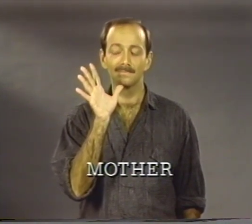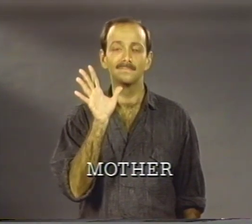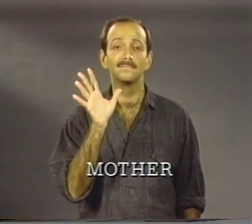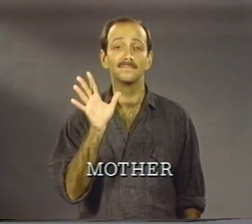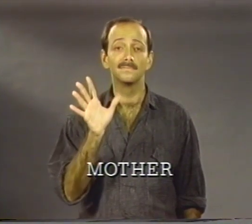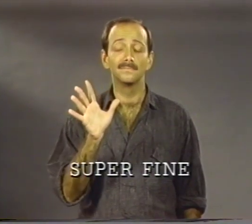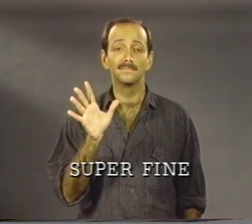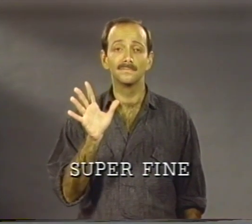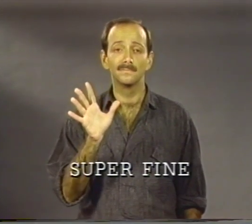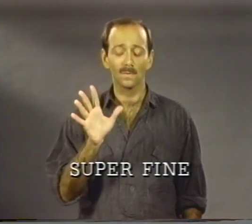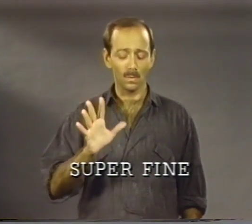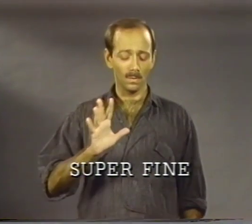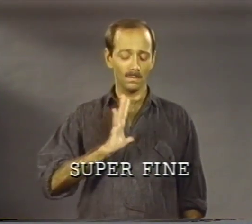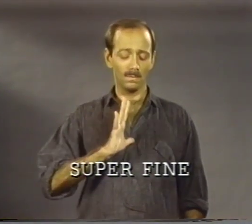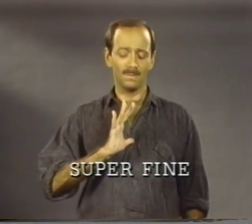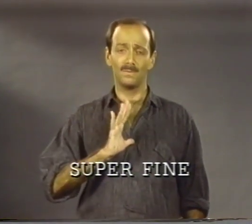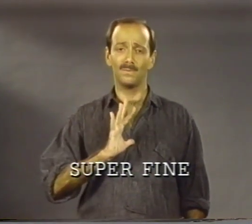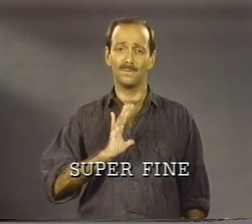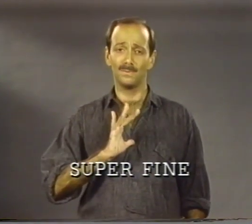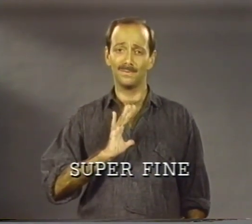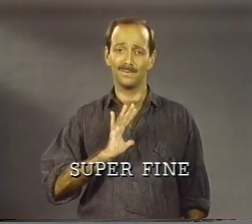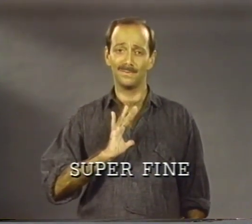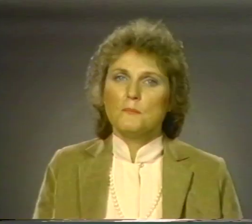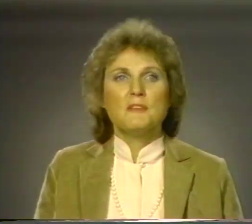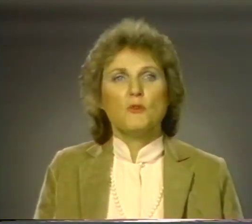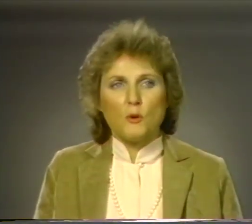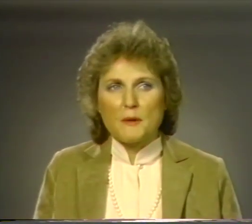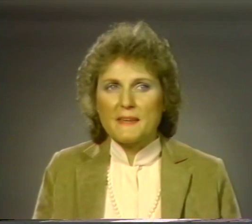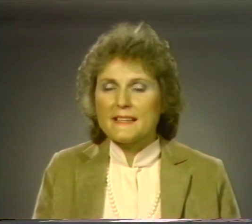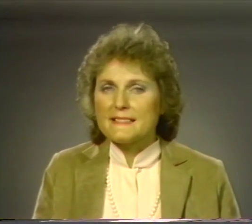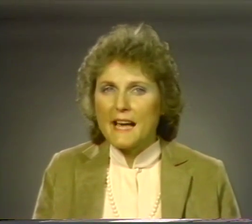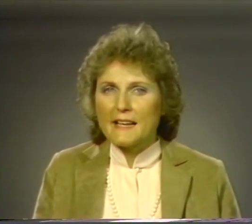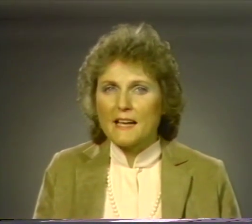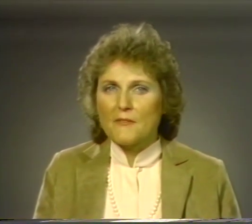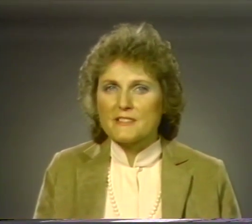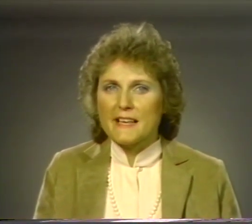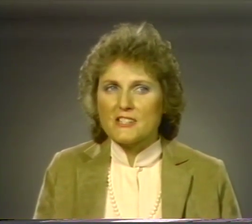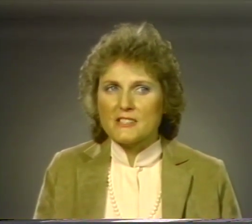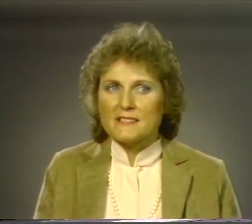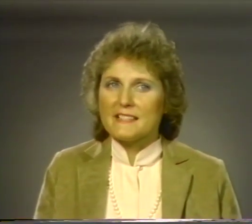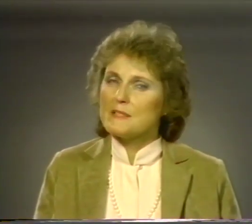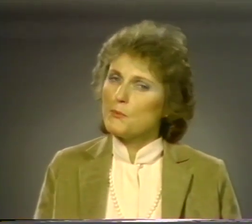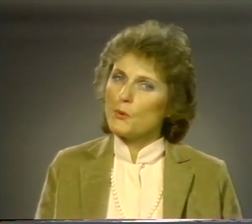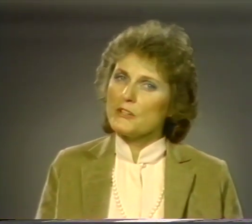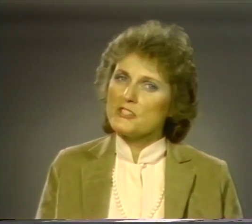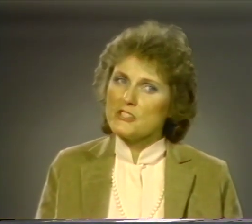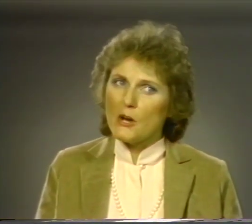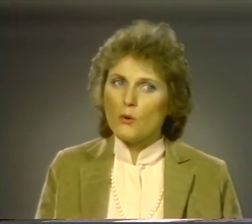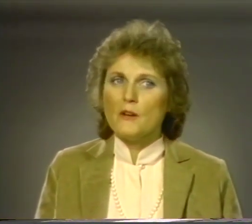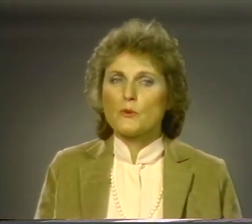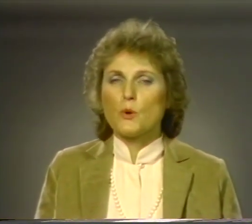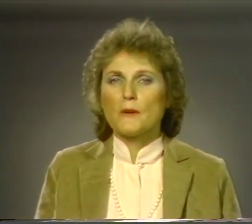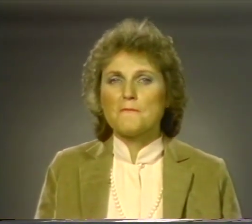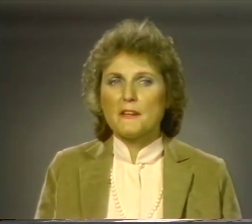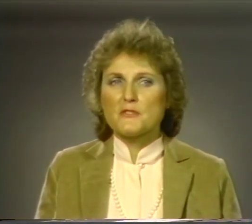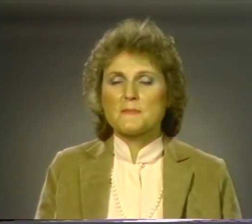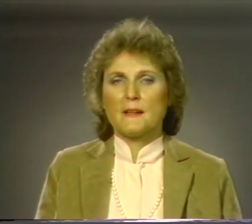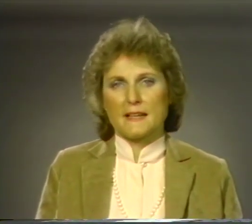becomes superfine. Before we begin signing conversations, it's important to know the role of fingerspelling in